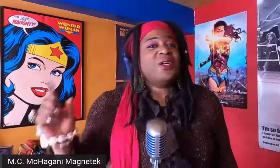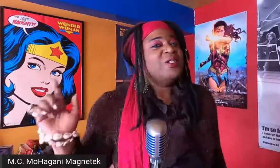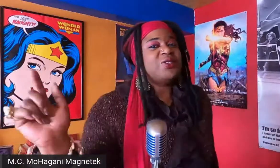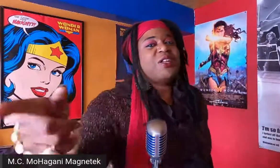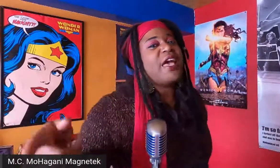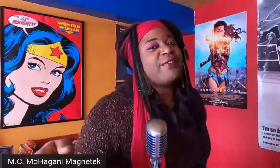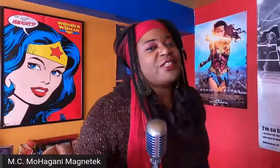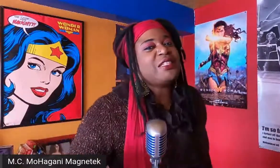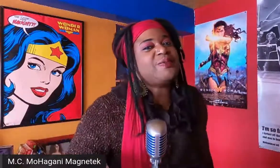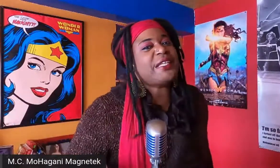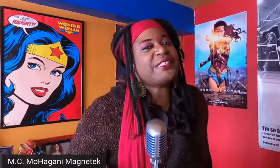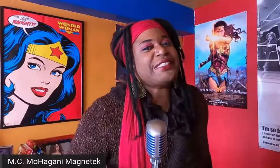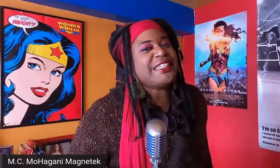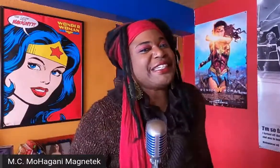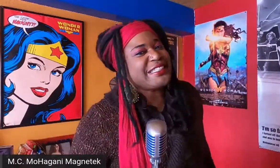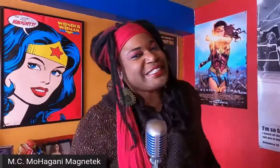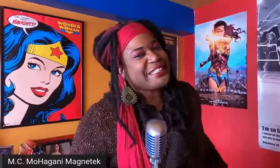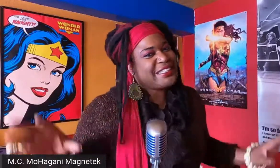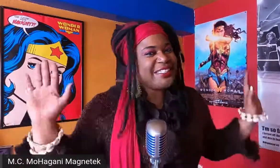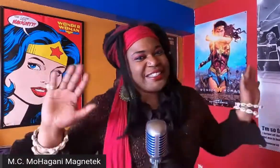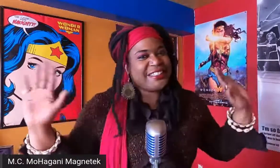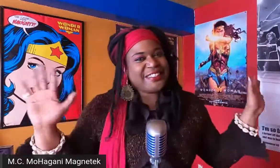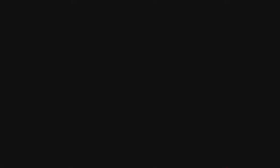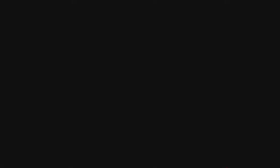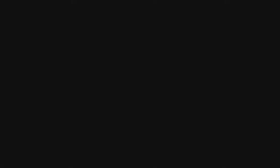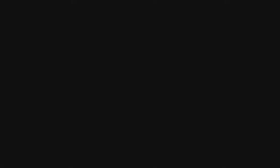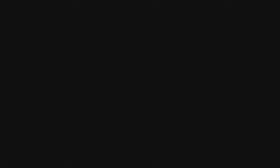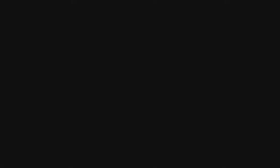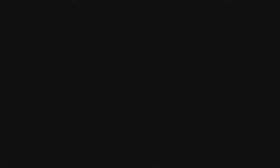you shortly after these messages.